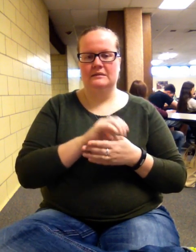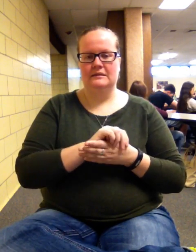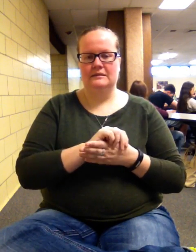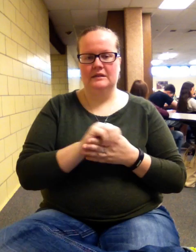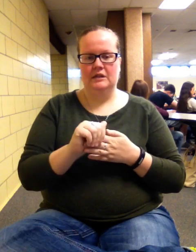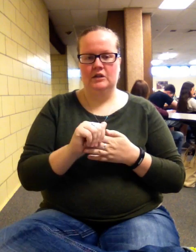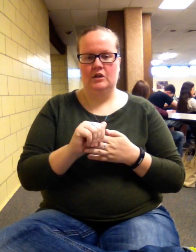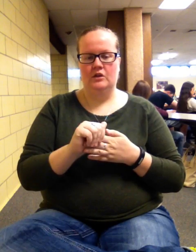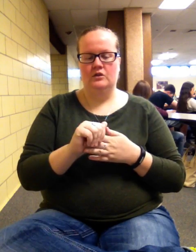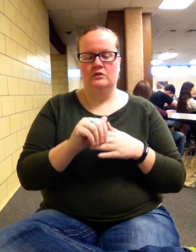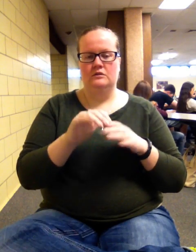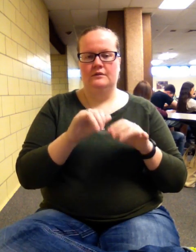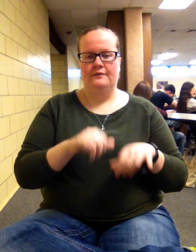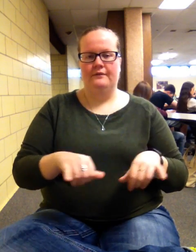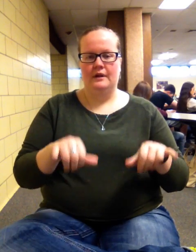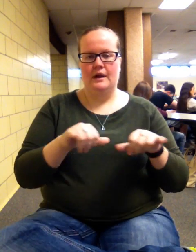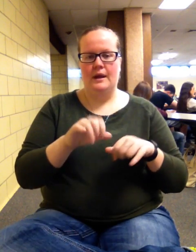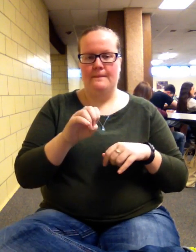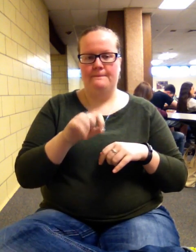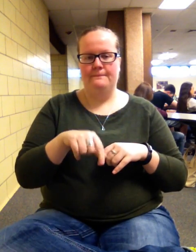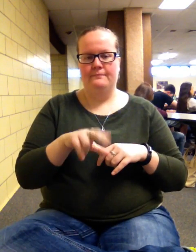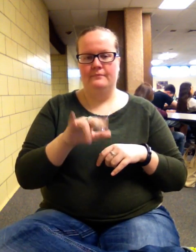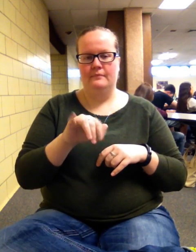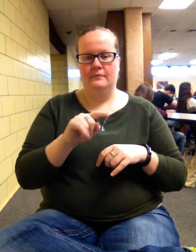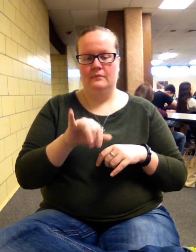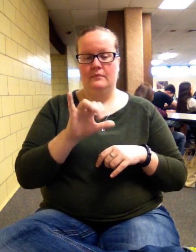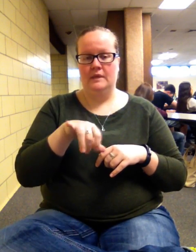the common equity. And that's total